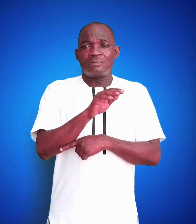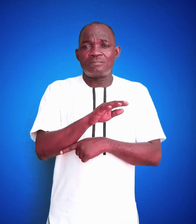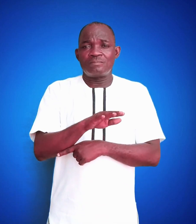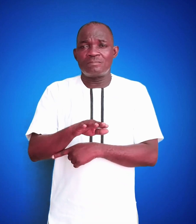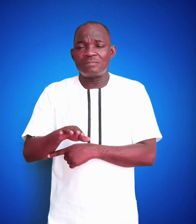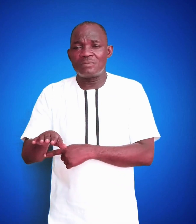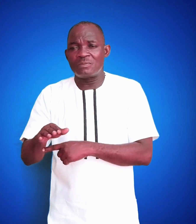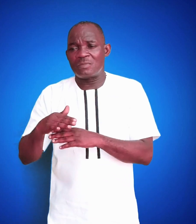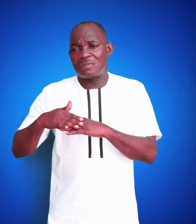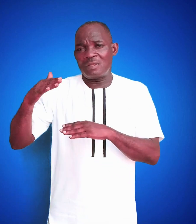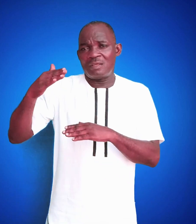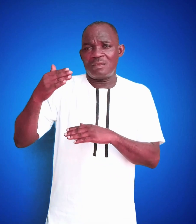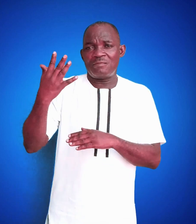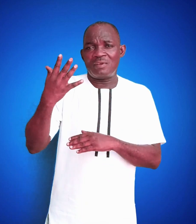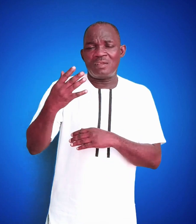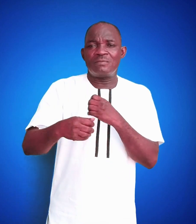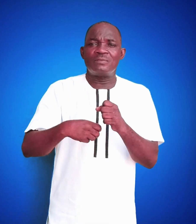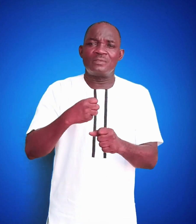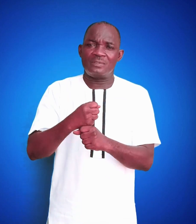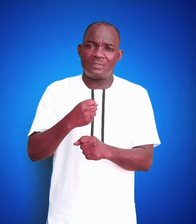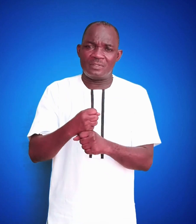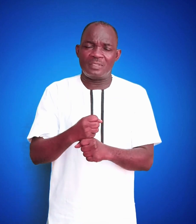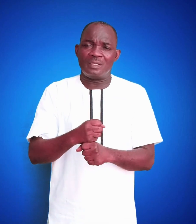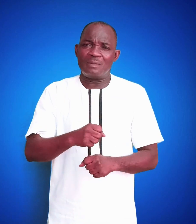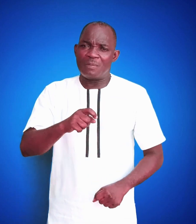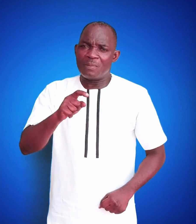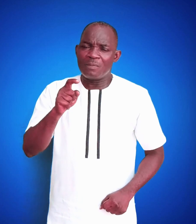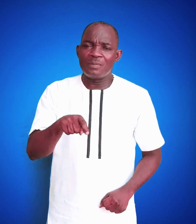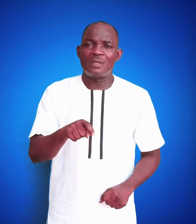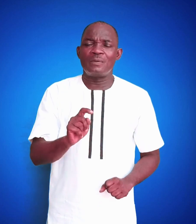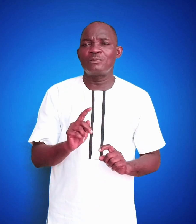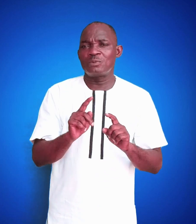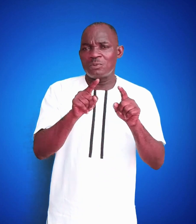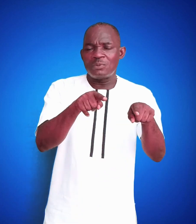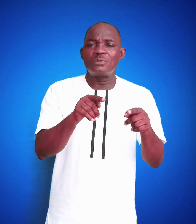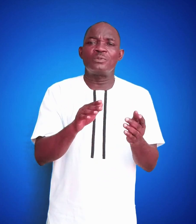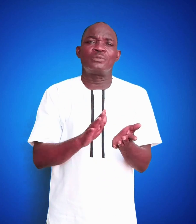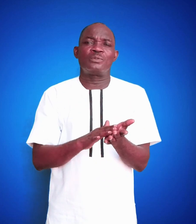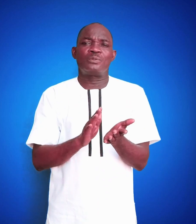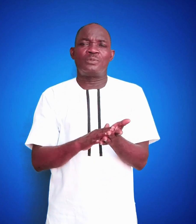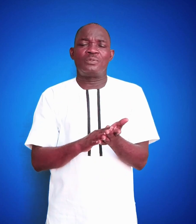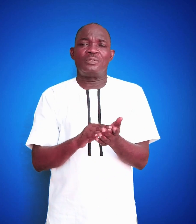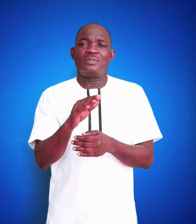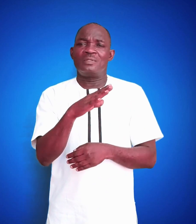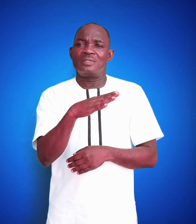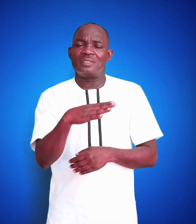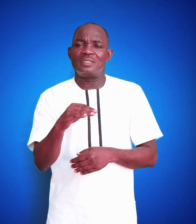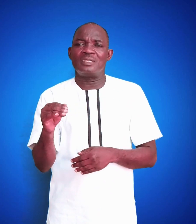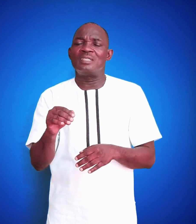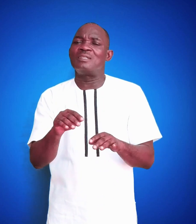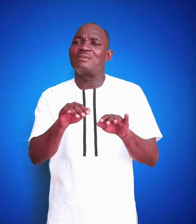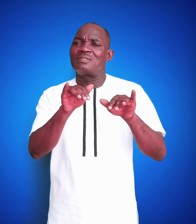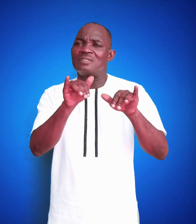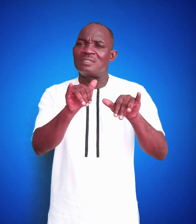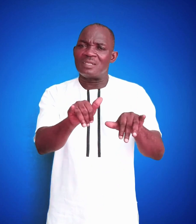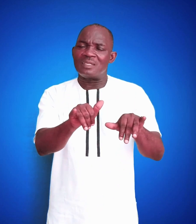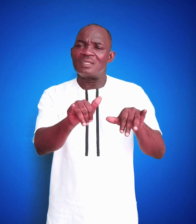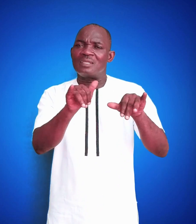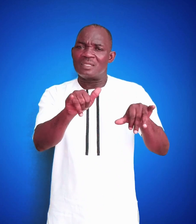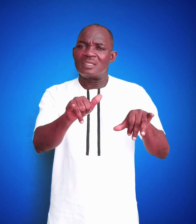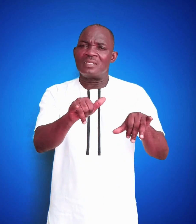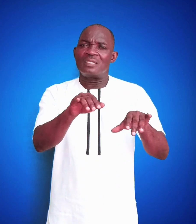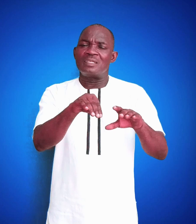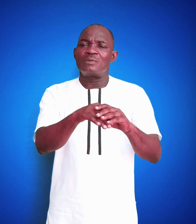Children above 5 years must go to school and stay